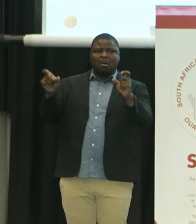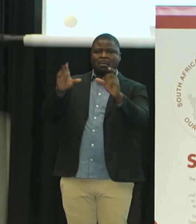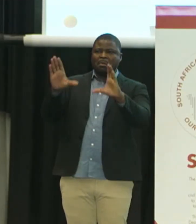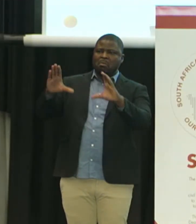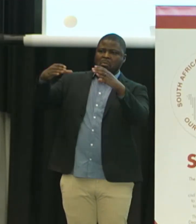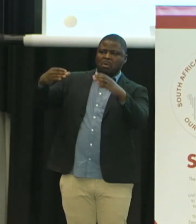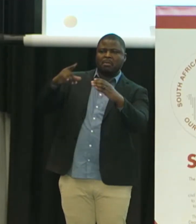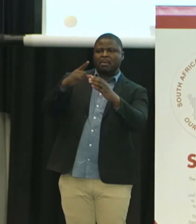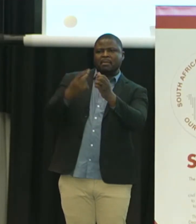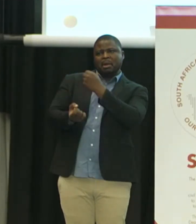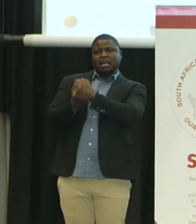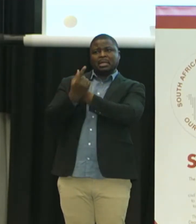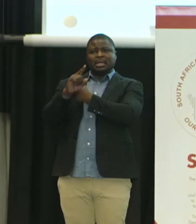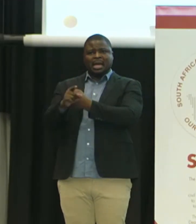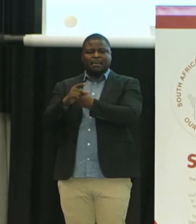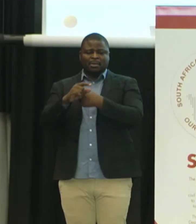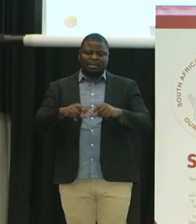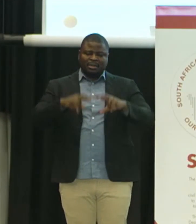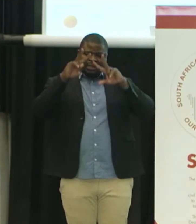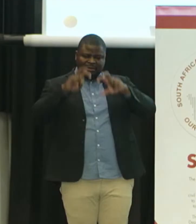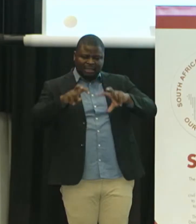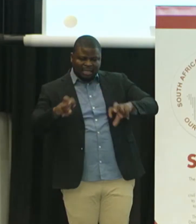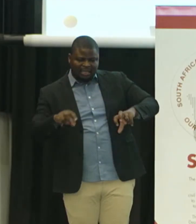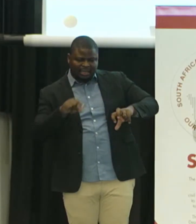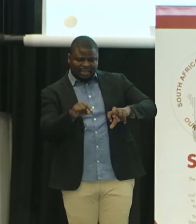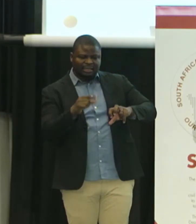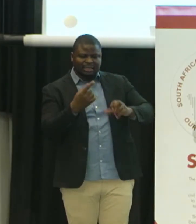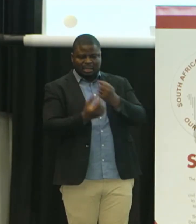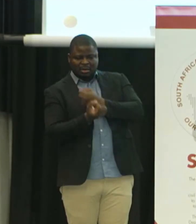the studies that have been done, what